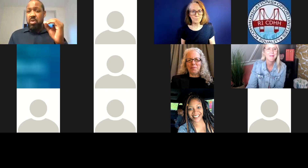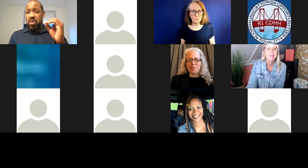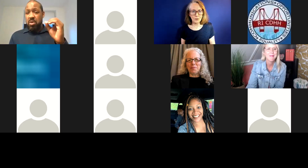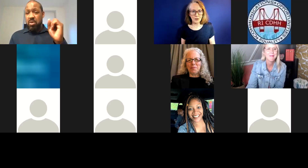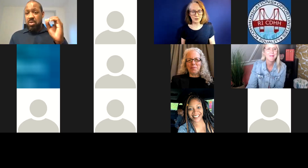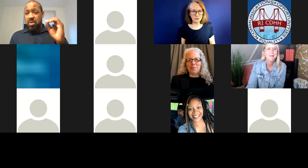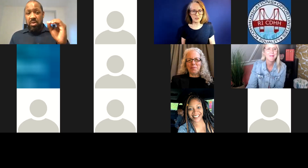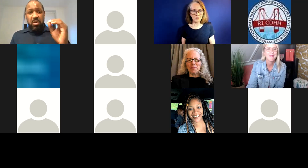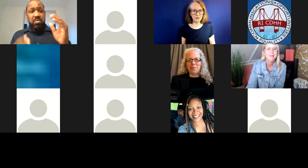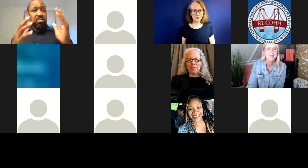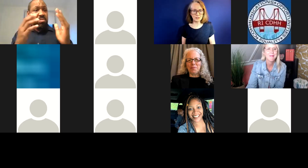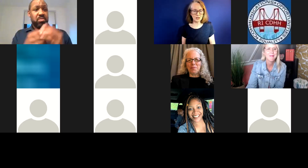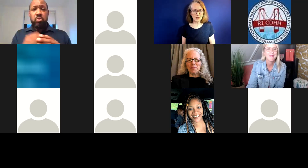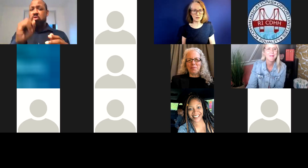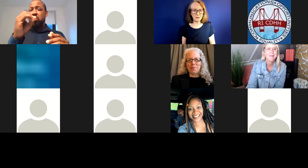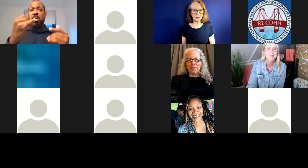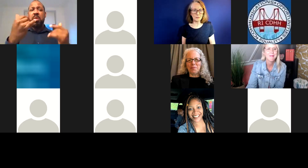I don't see anything in the chat.